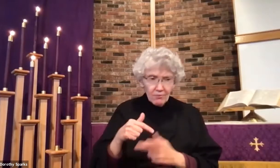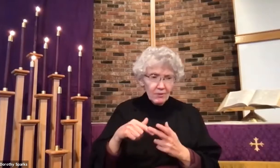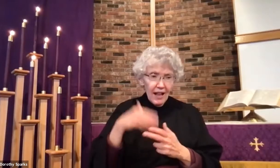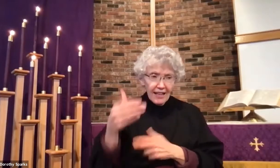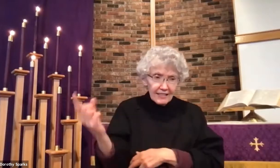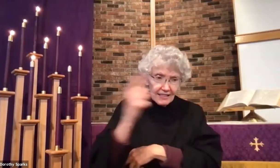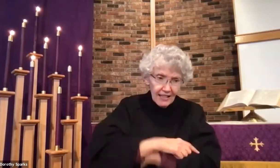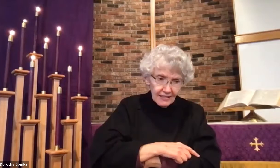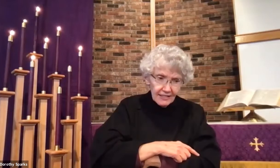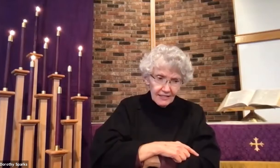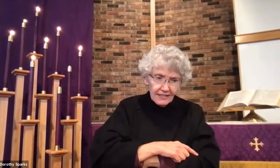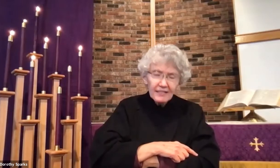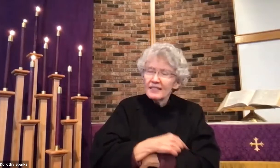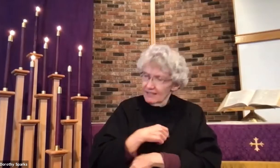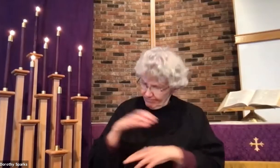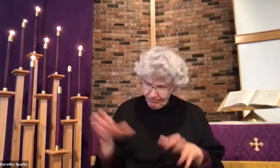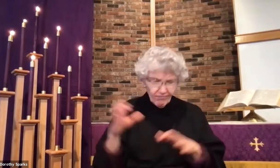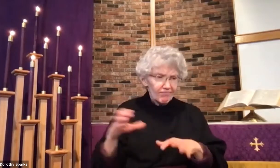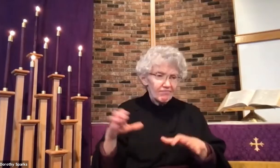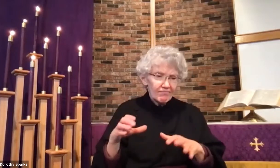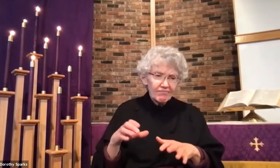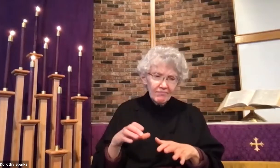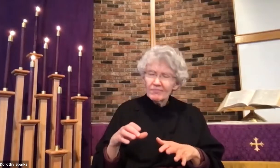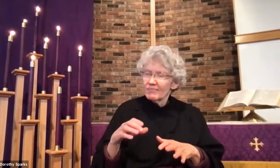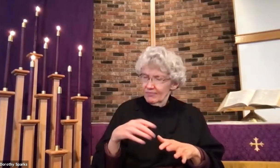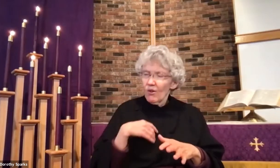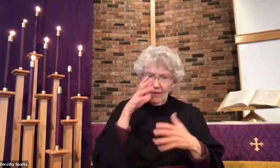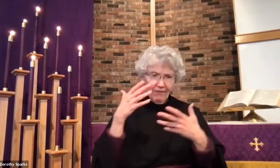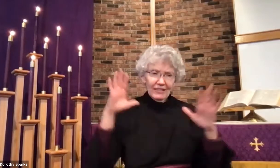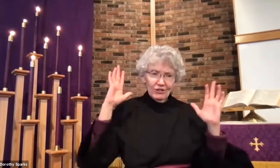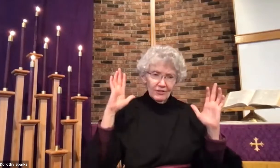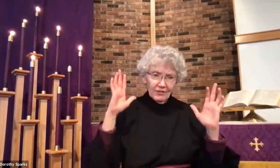Then the next day, the work will be finished.